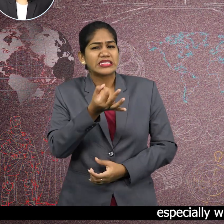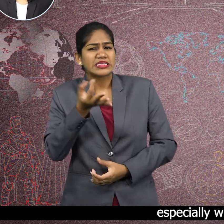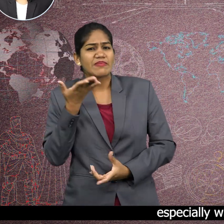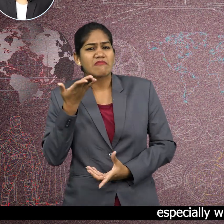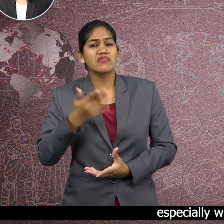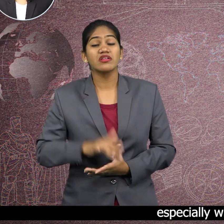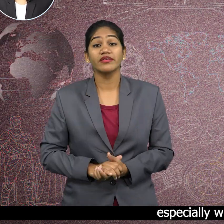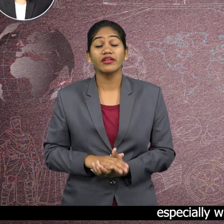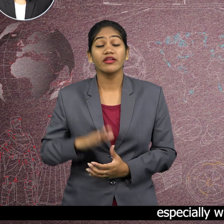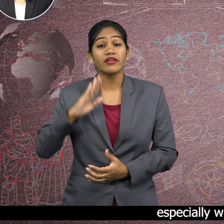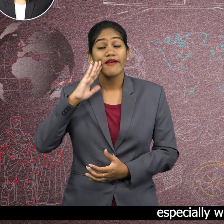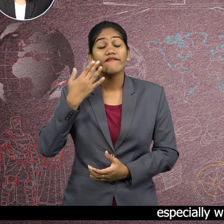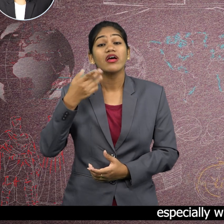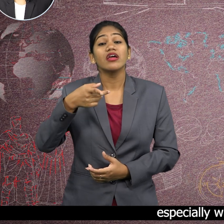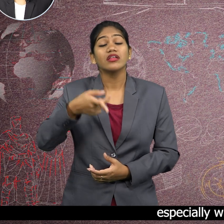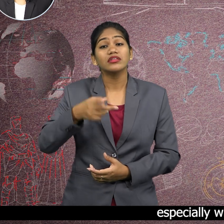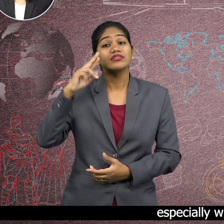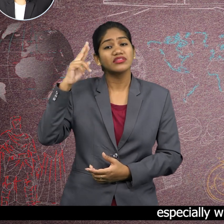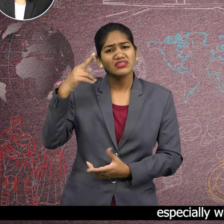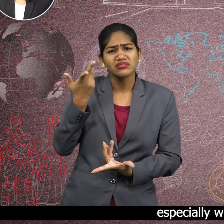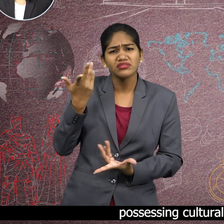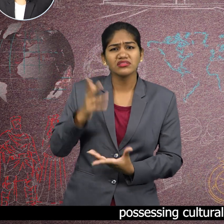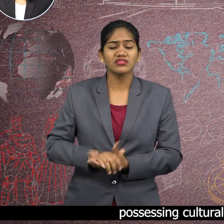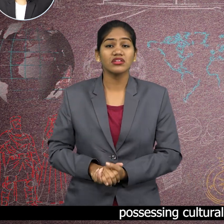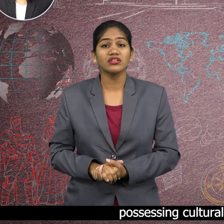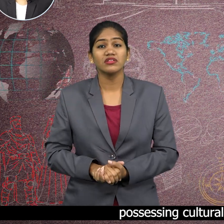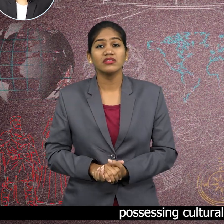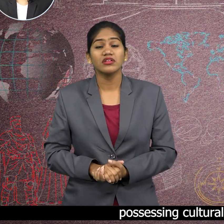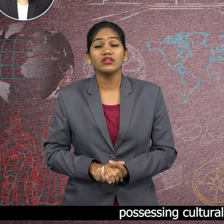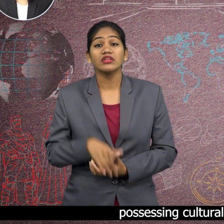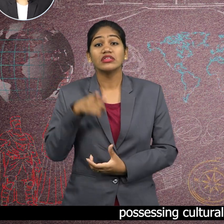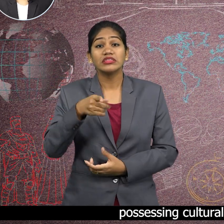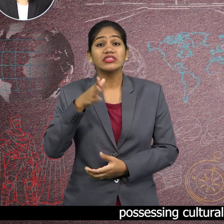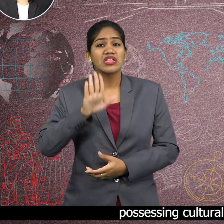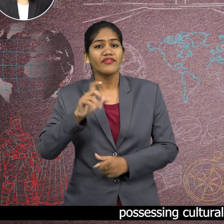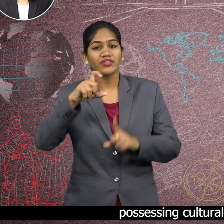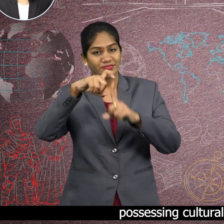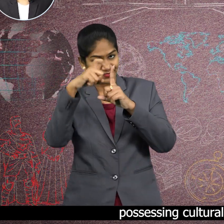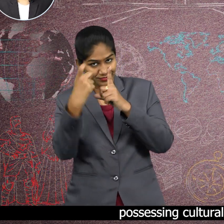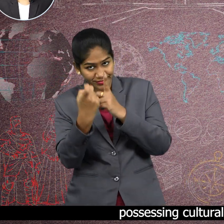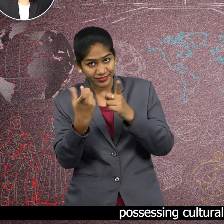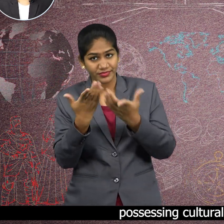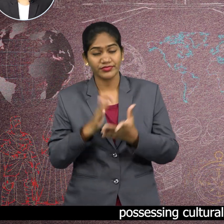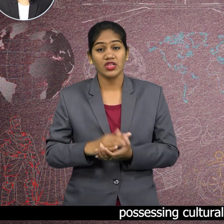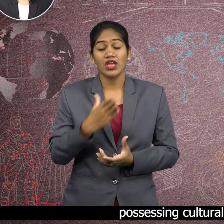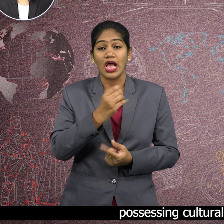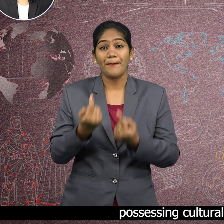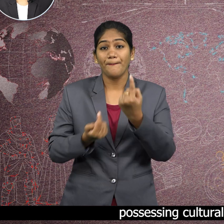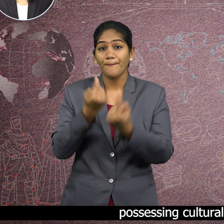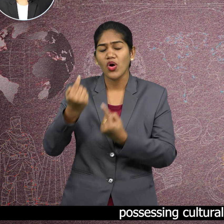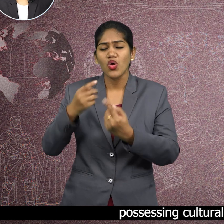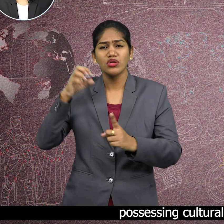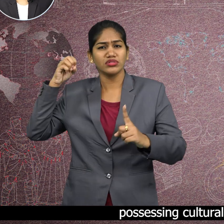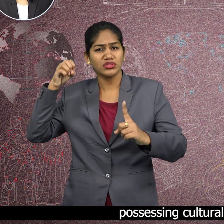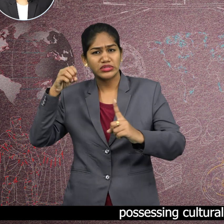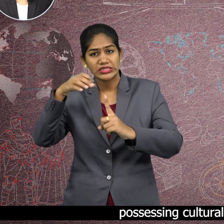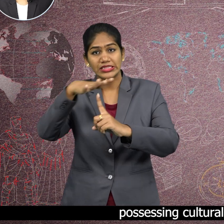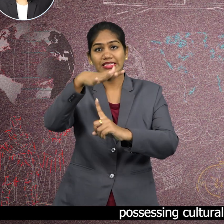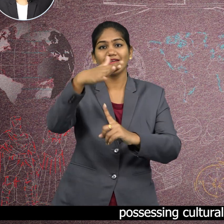especially when regarded as possessing culture and political